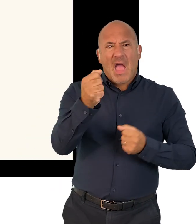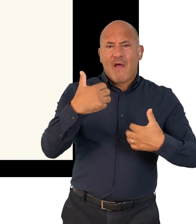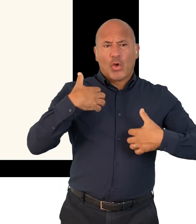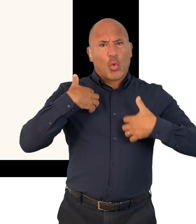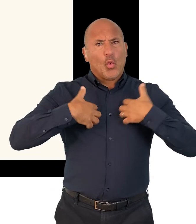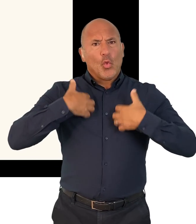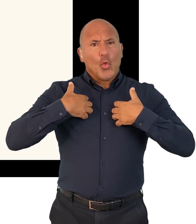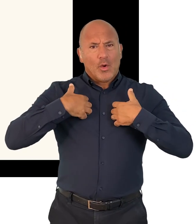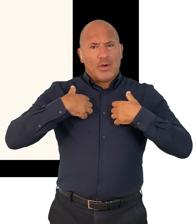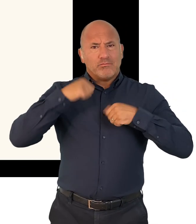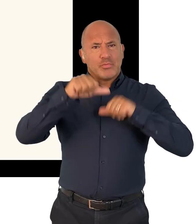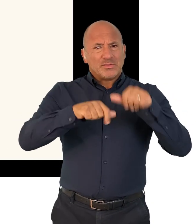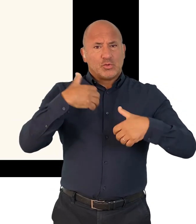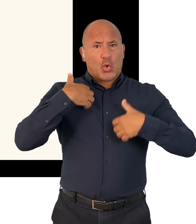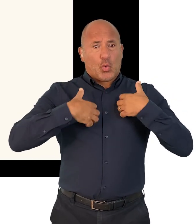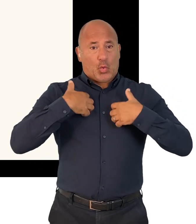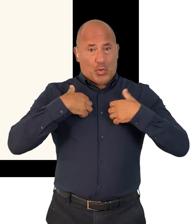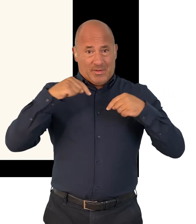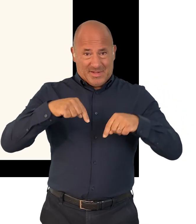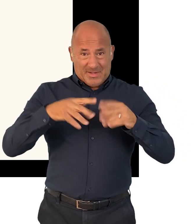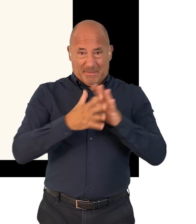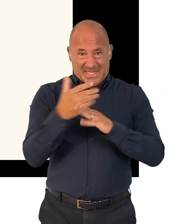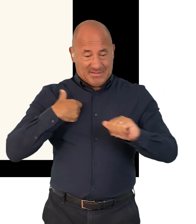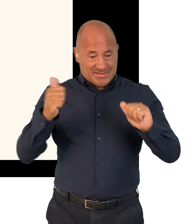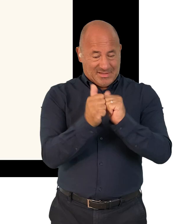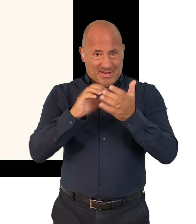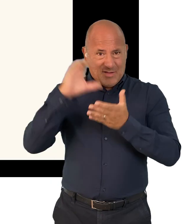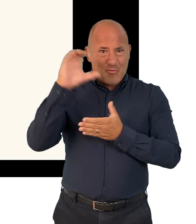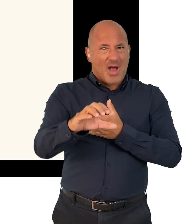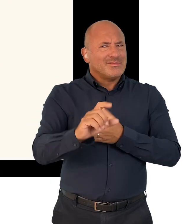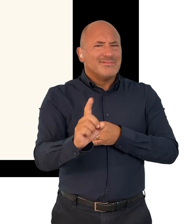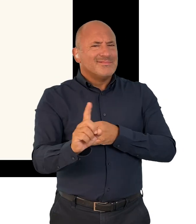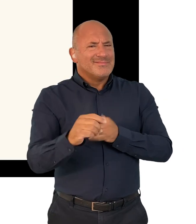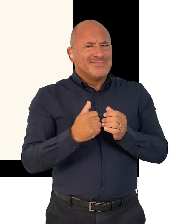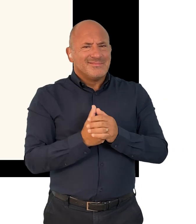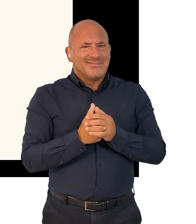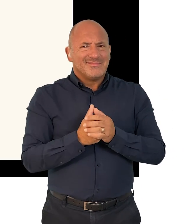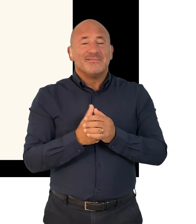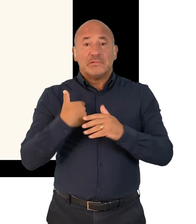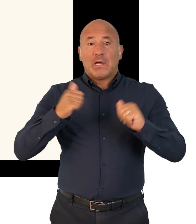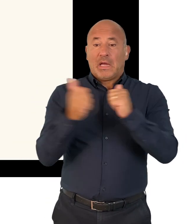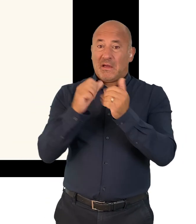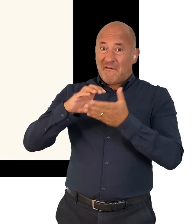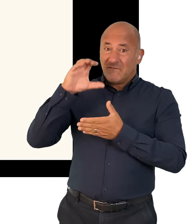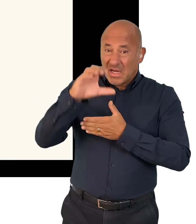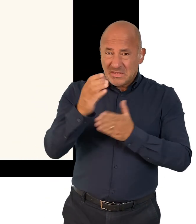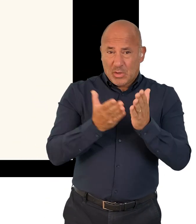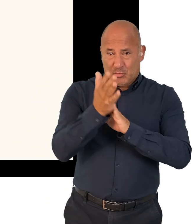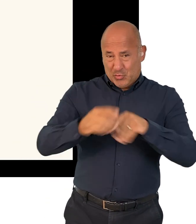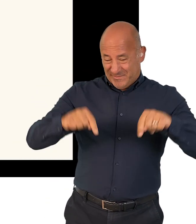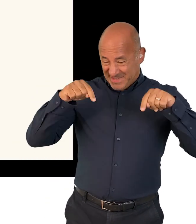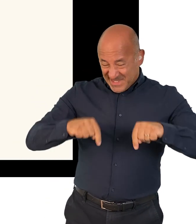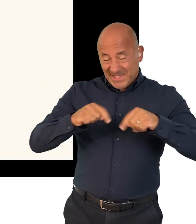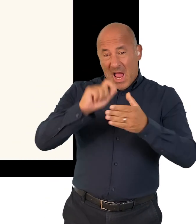interest process that has taken place to reach this point is not a grant decision-making process, and final funding decisions will be based